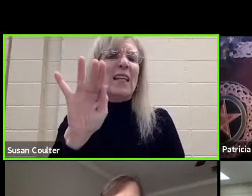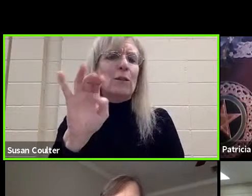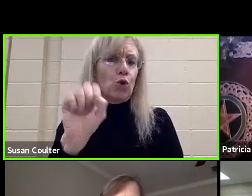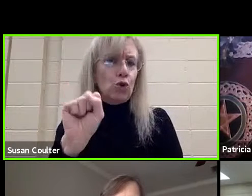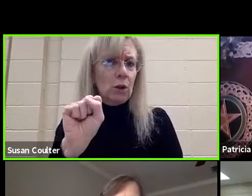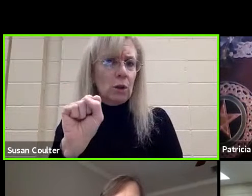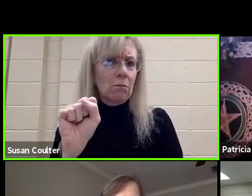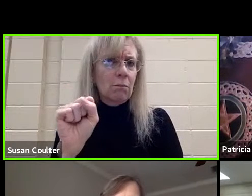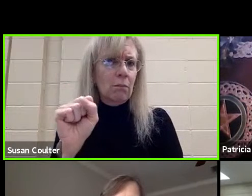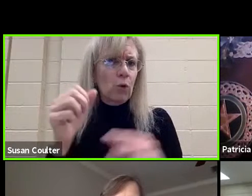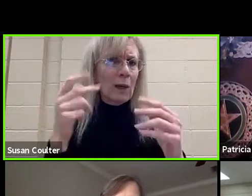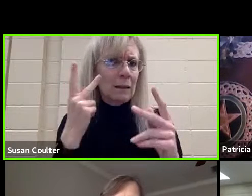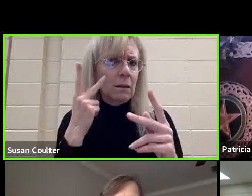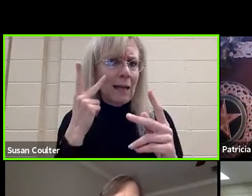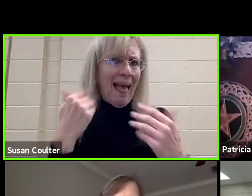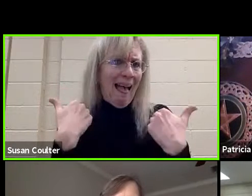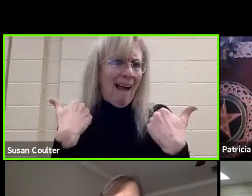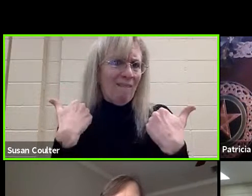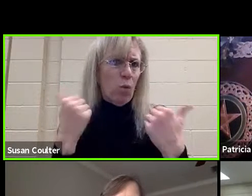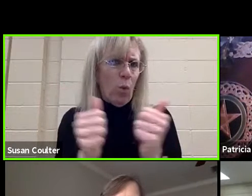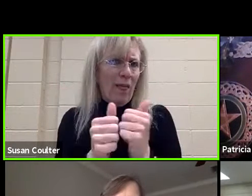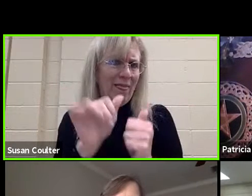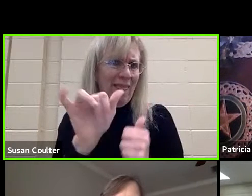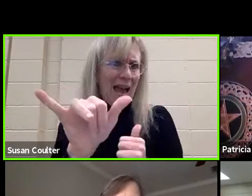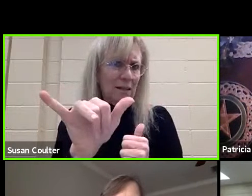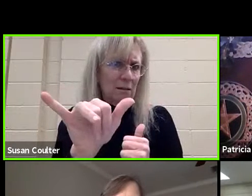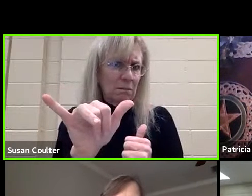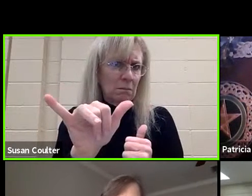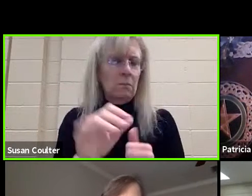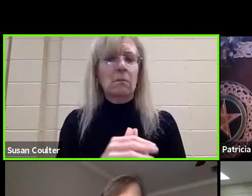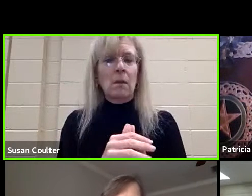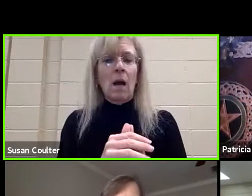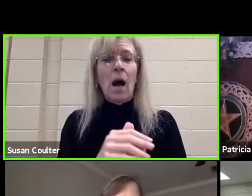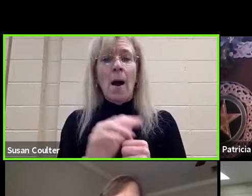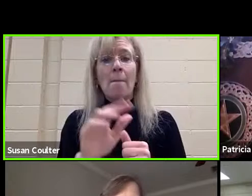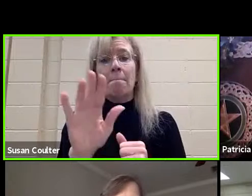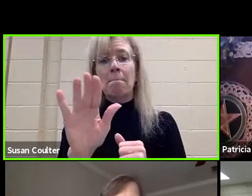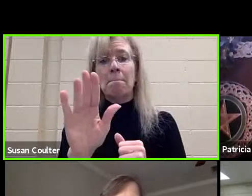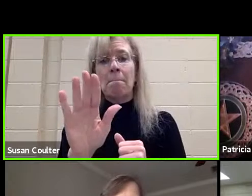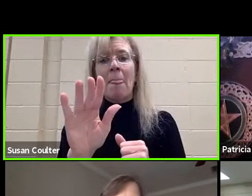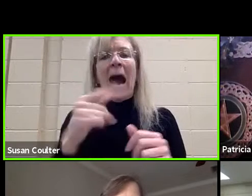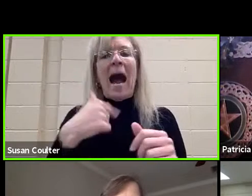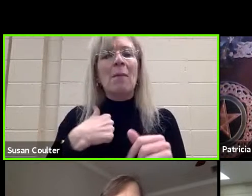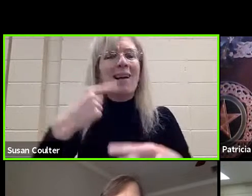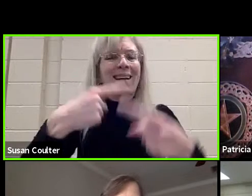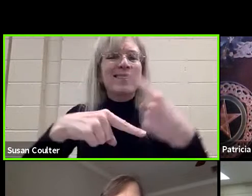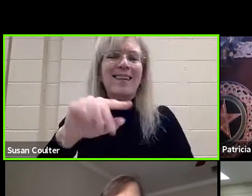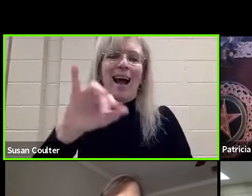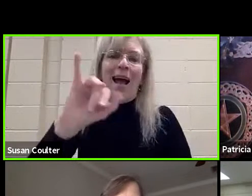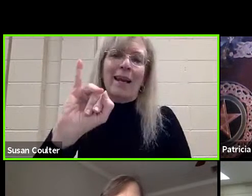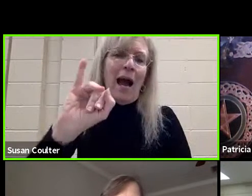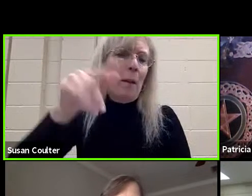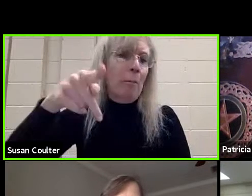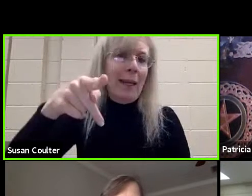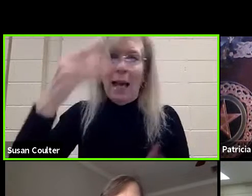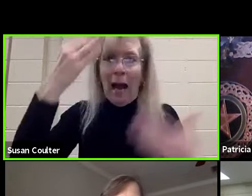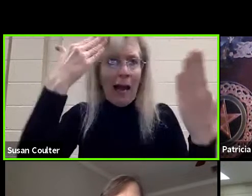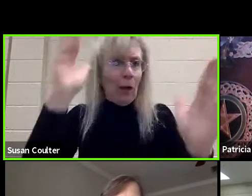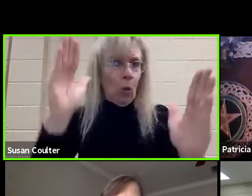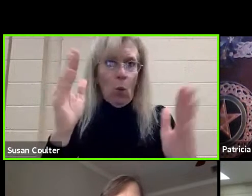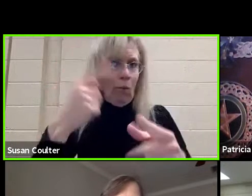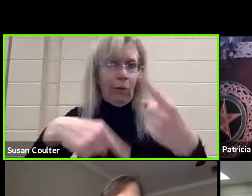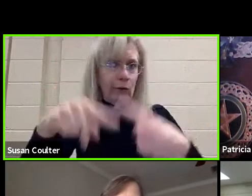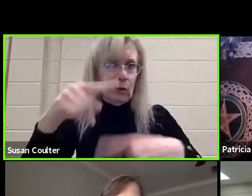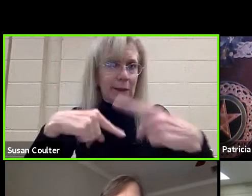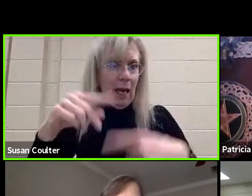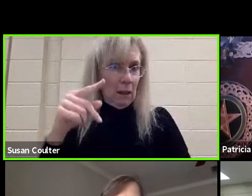different features you can have with that. I'm gonna sign IP. I